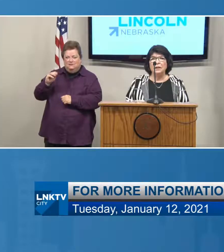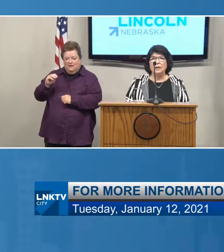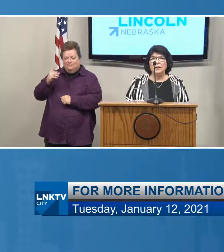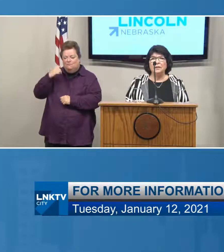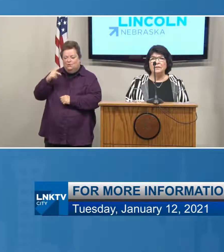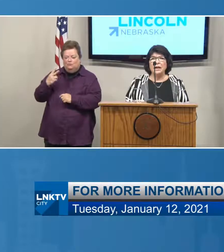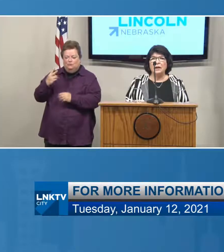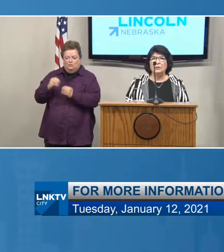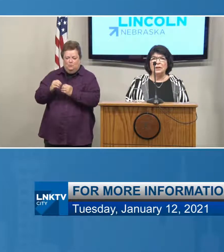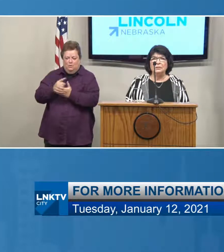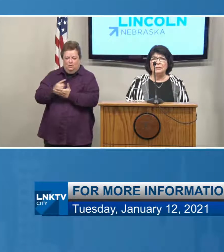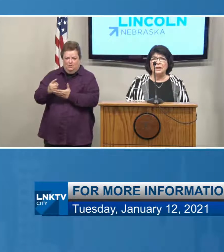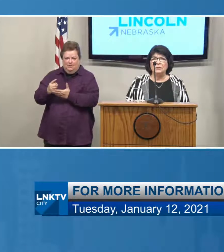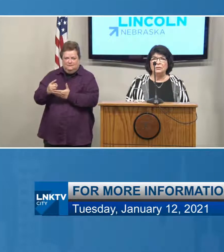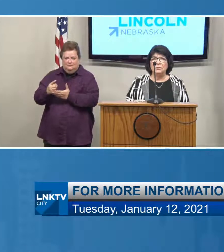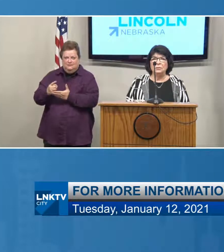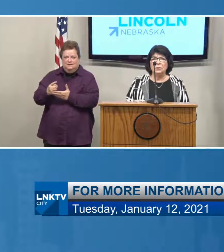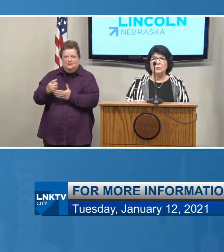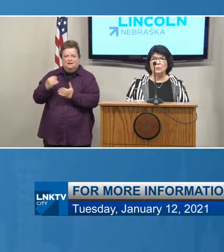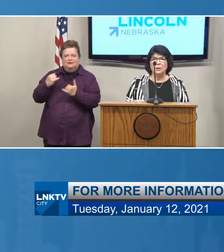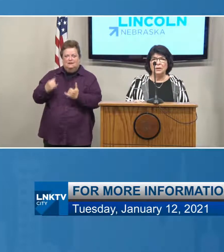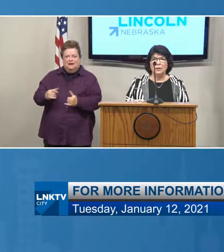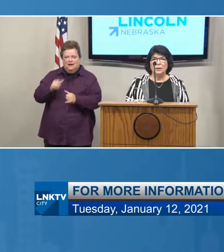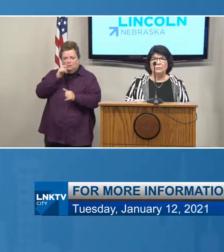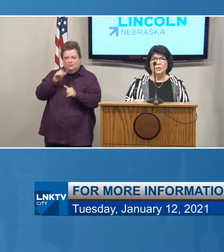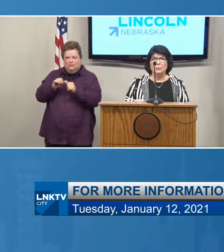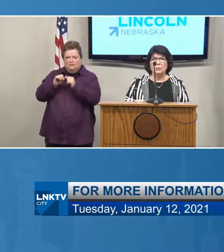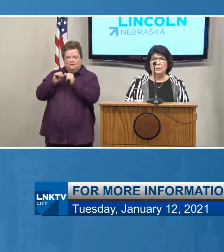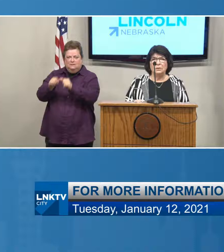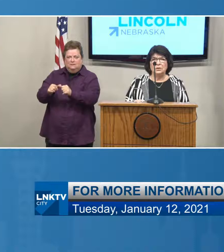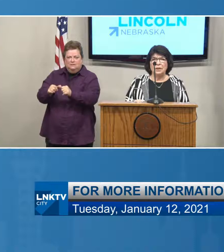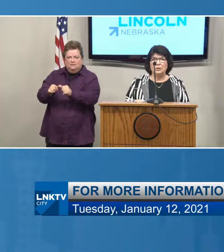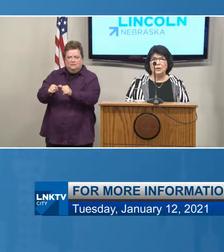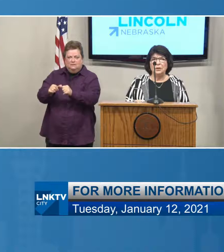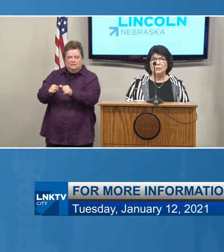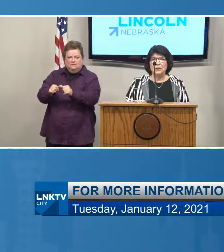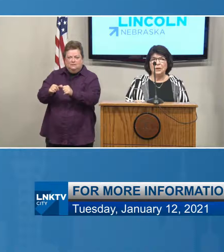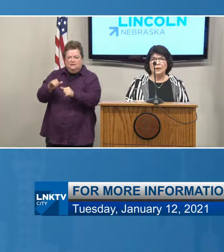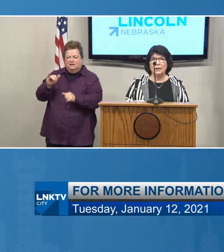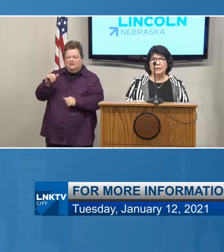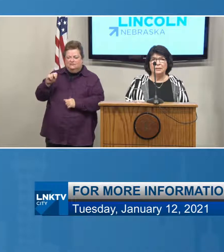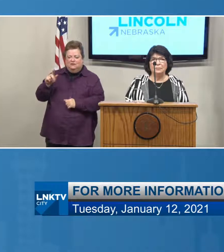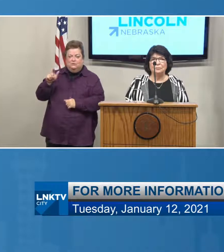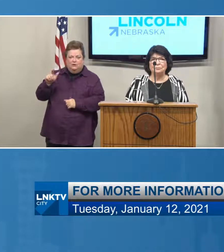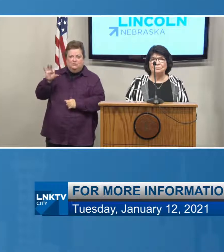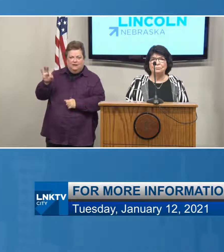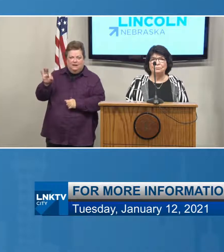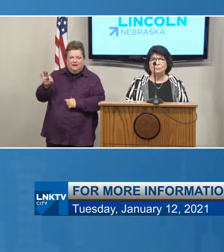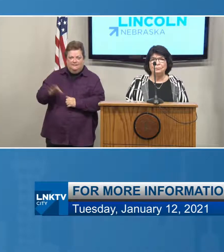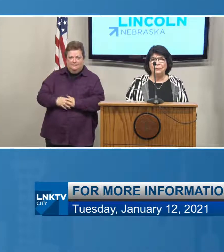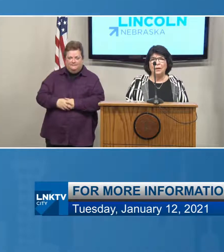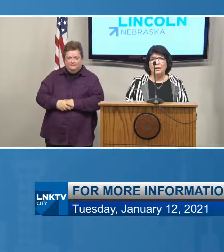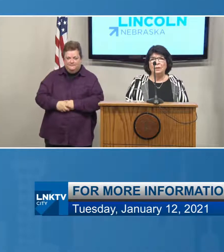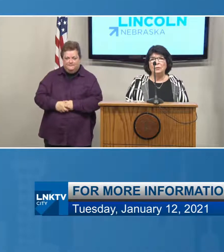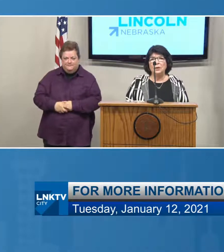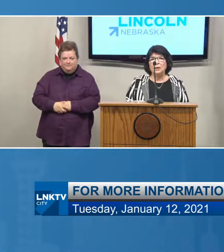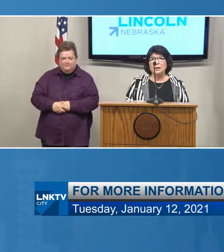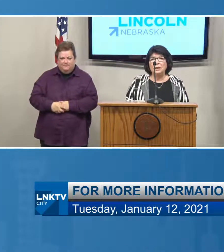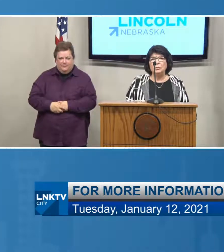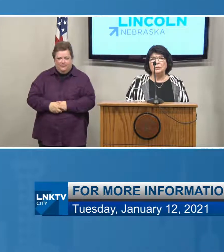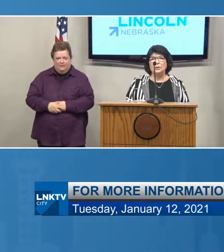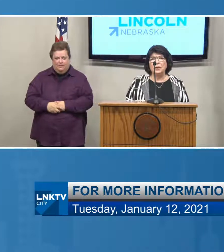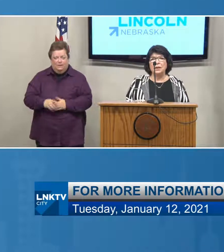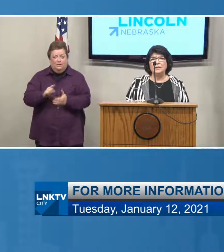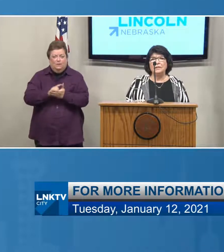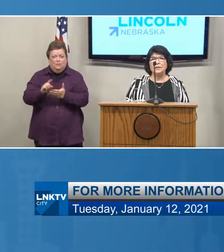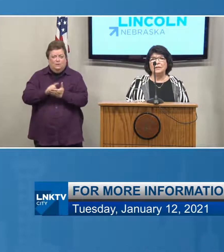weeks. It is now in effect through January 29th. The weekly